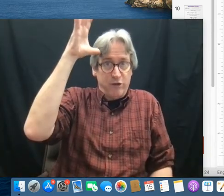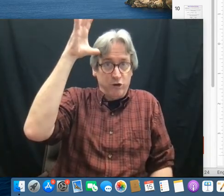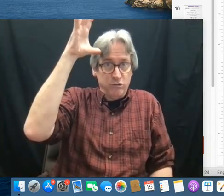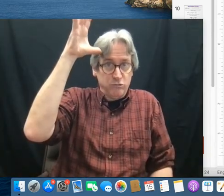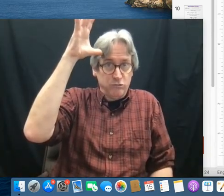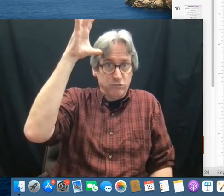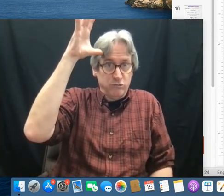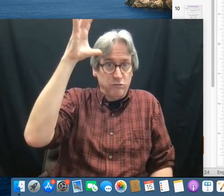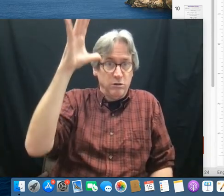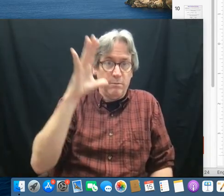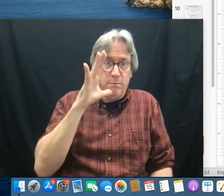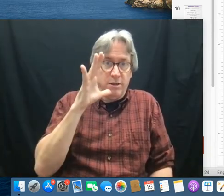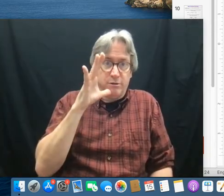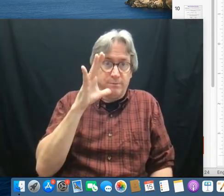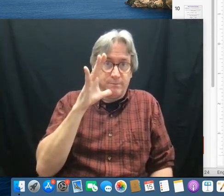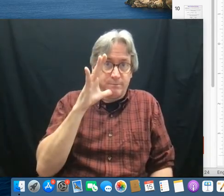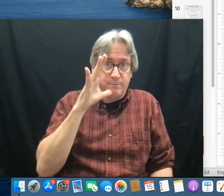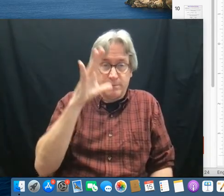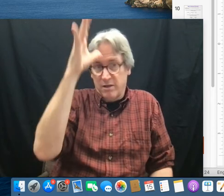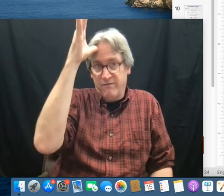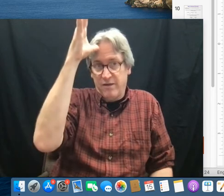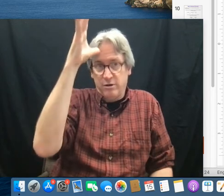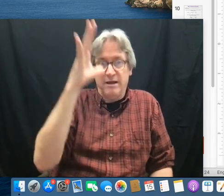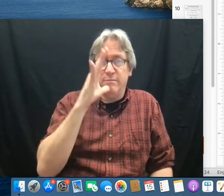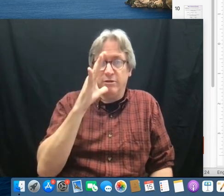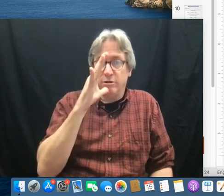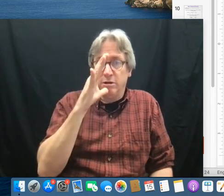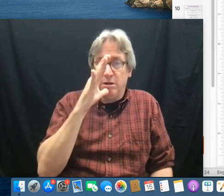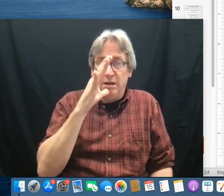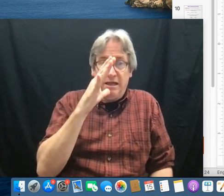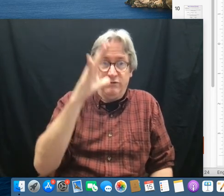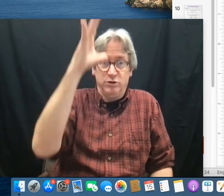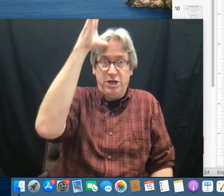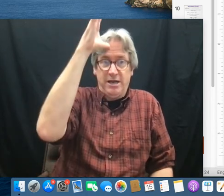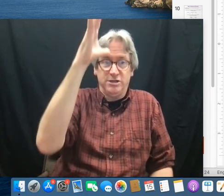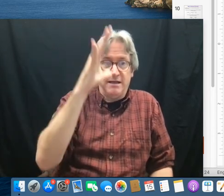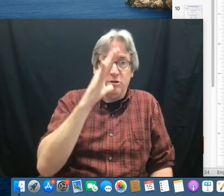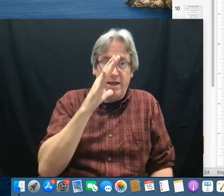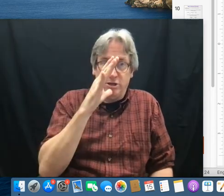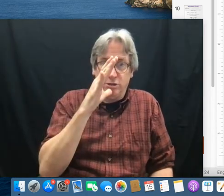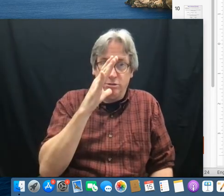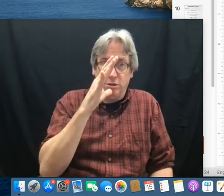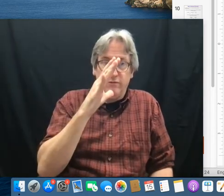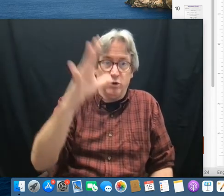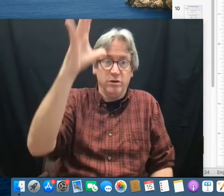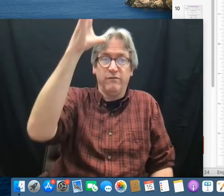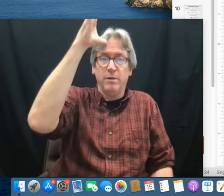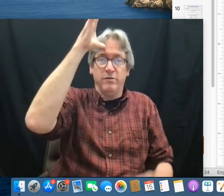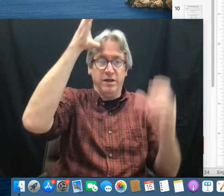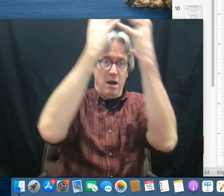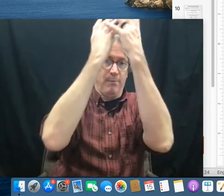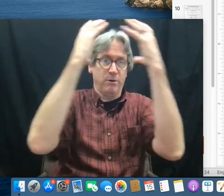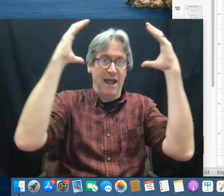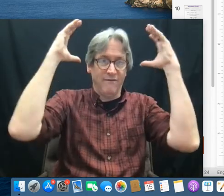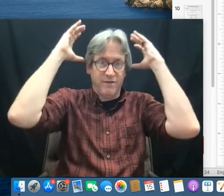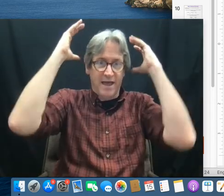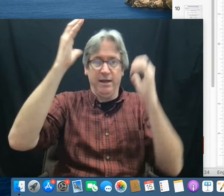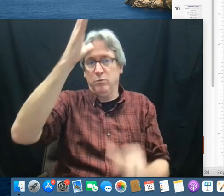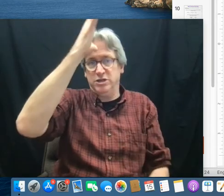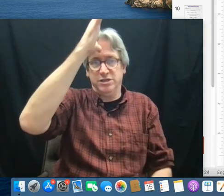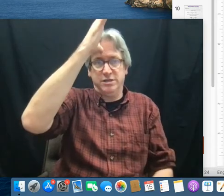The location is where in signing space the sign happens. If you change the location, you change the